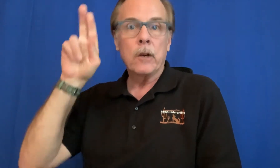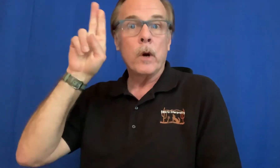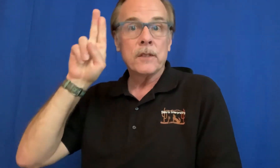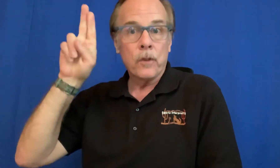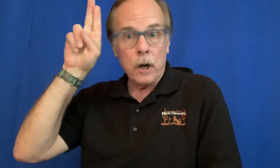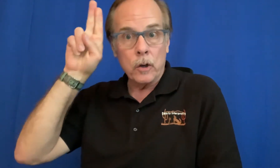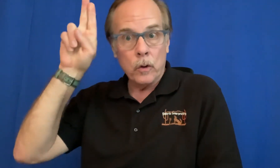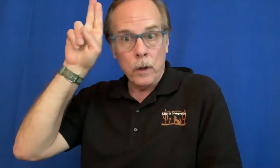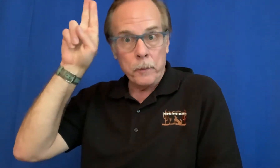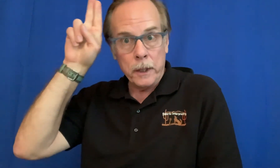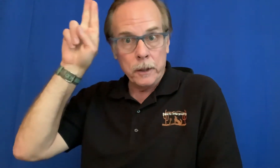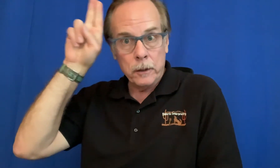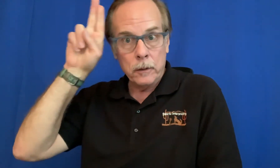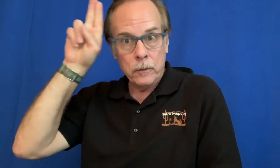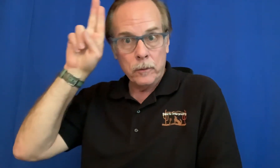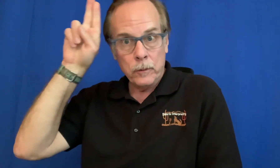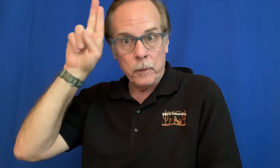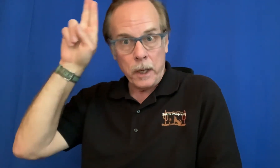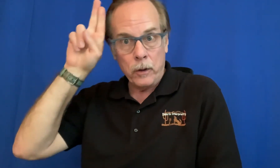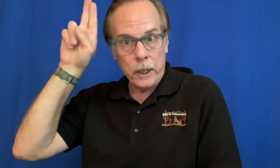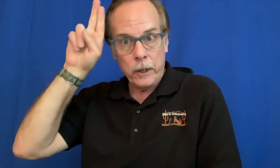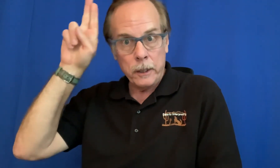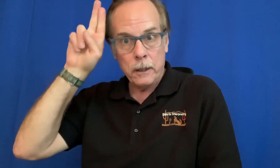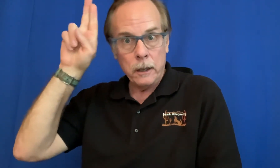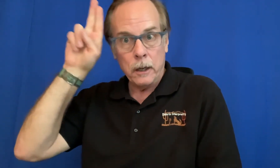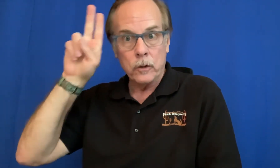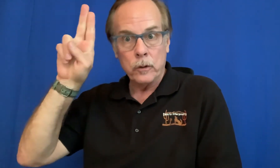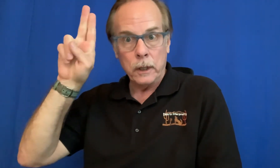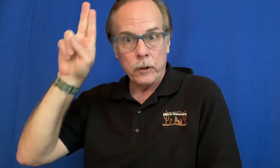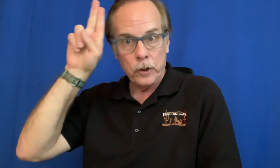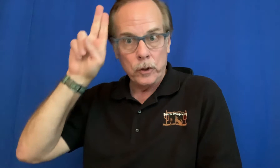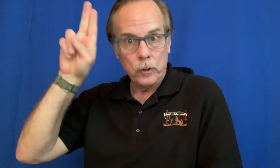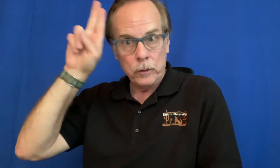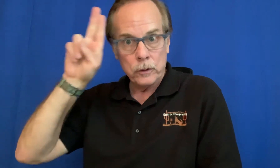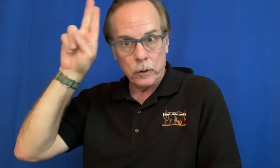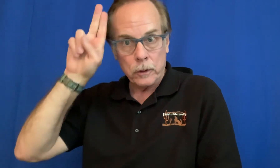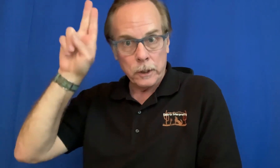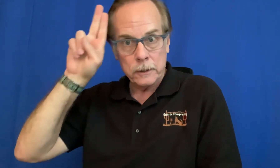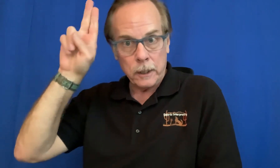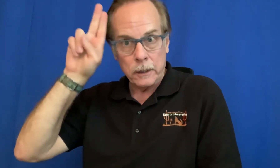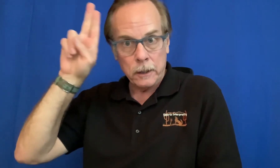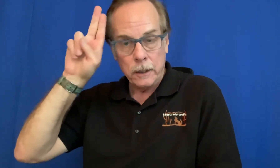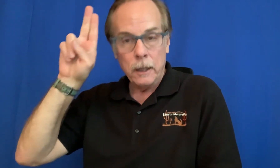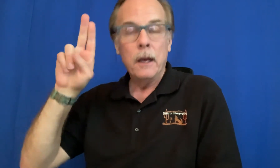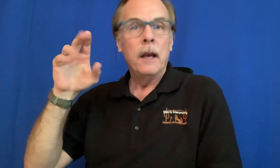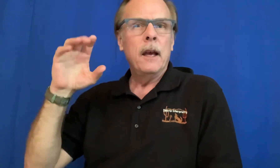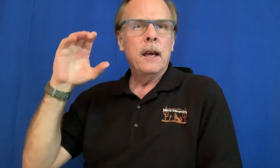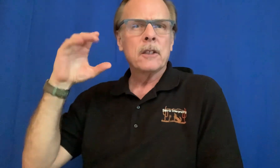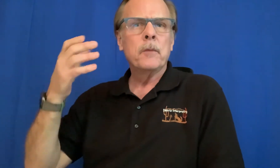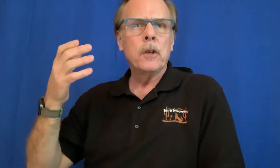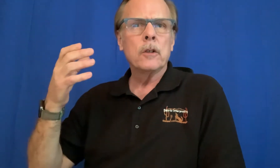Likewise for uncle up here, the male area. Uncle, the letter U, circling slightly. And this can be also